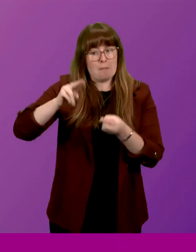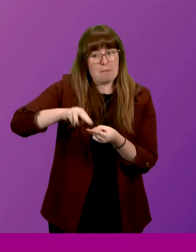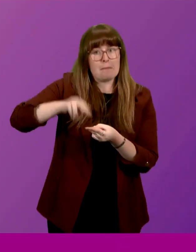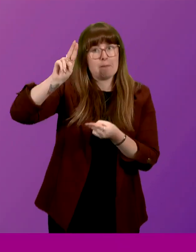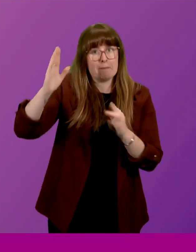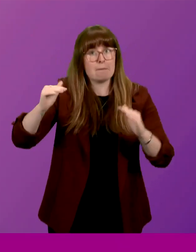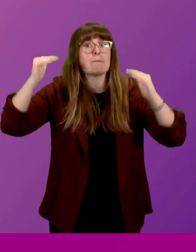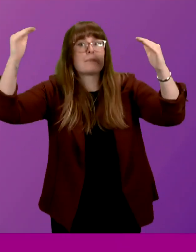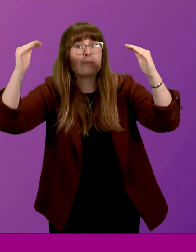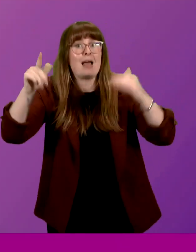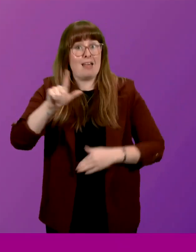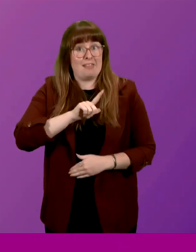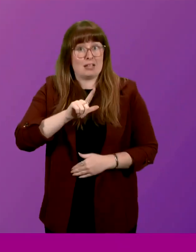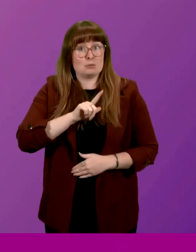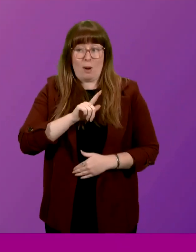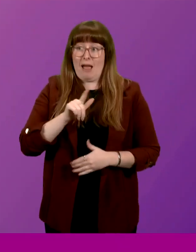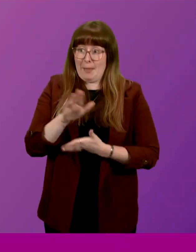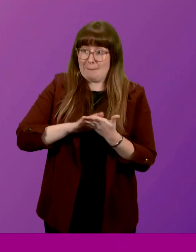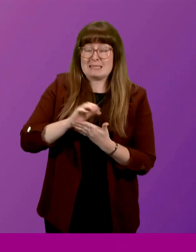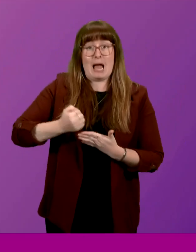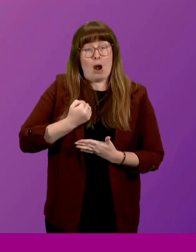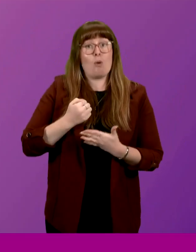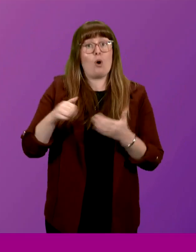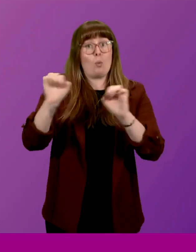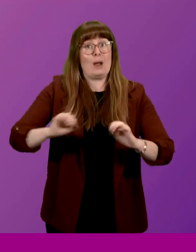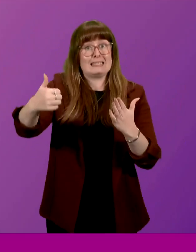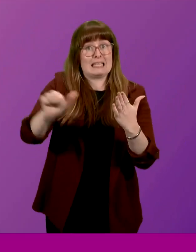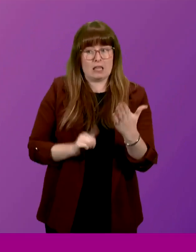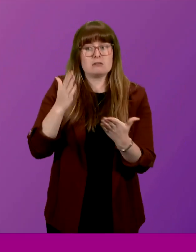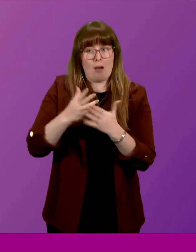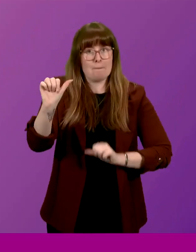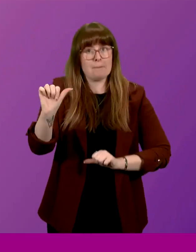making headway on reducing the waiting lists and the waiting